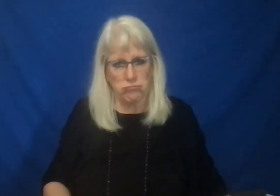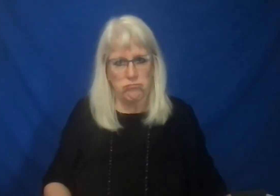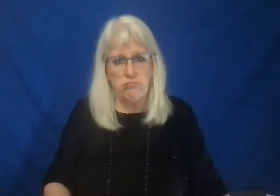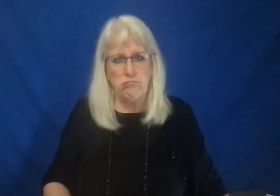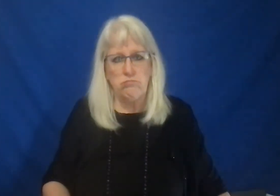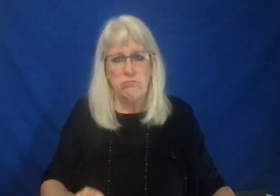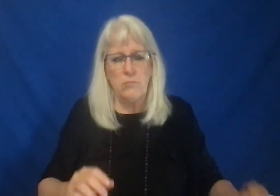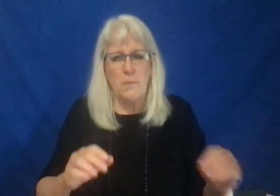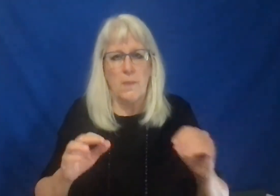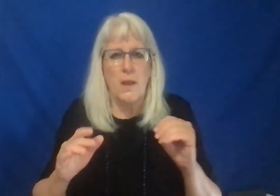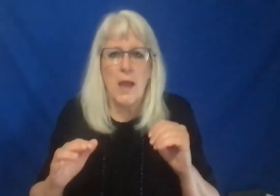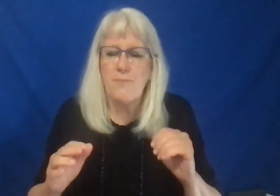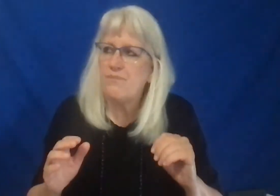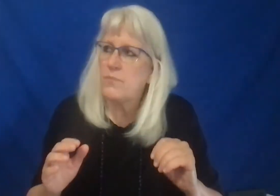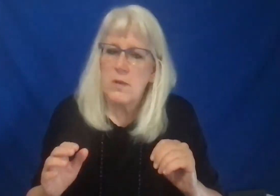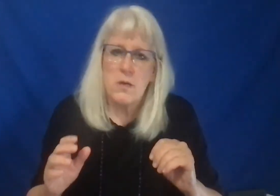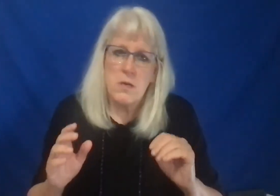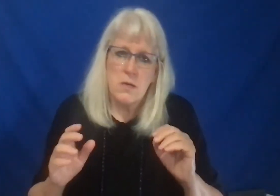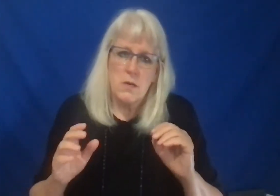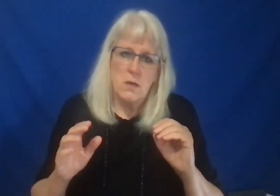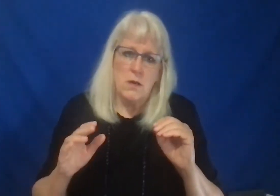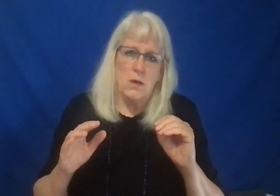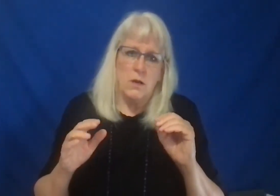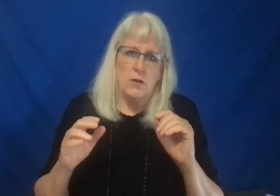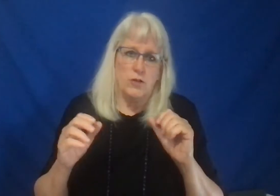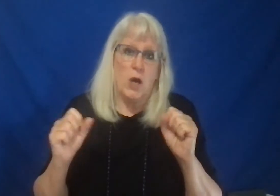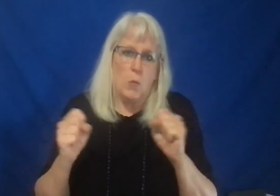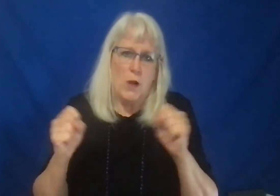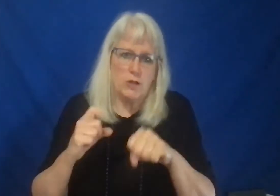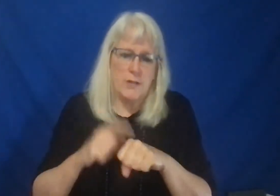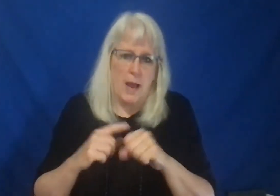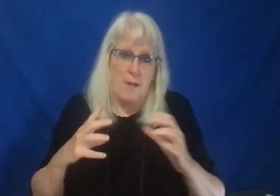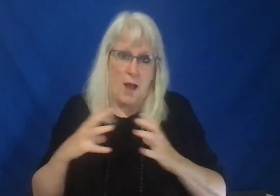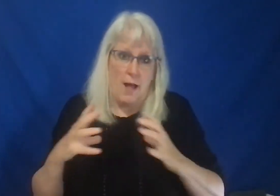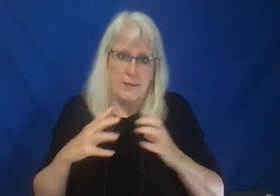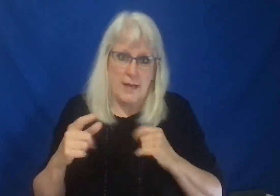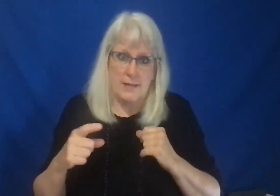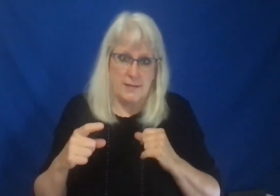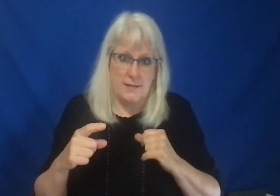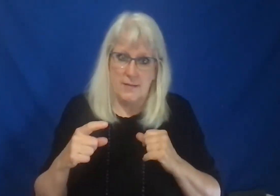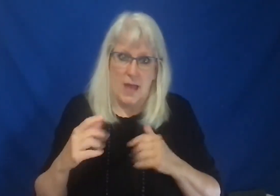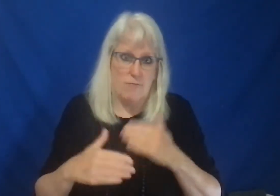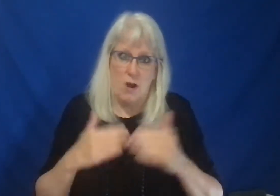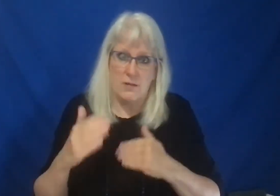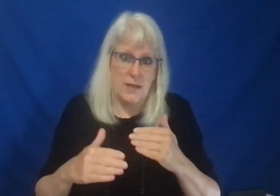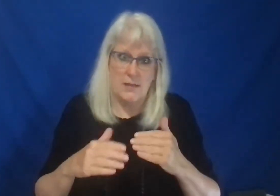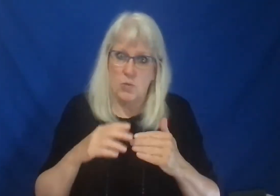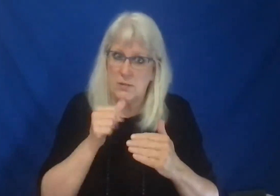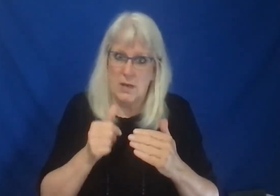over the winter holidays because the process did not have this transparency. And so